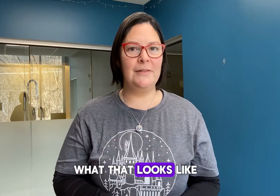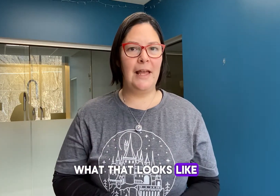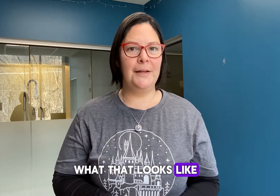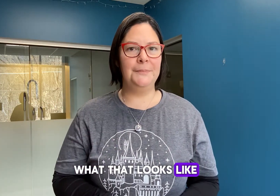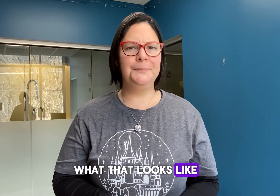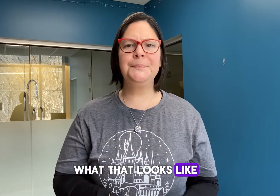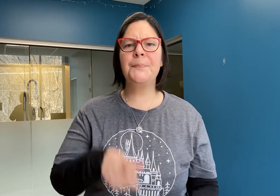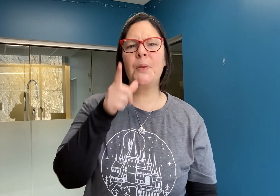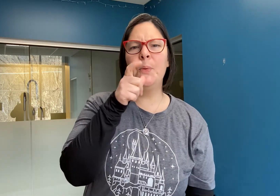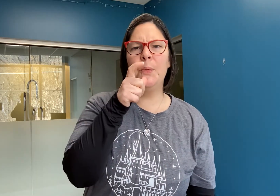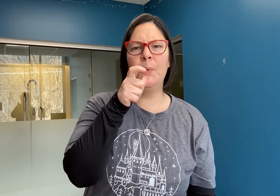like.